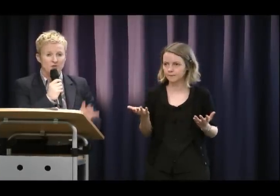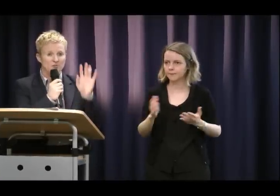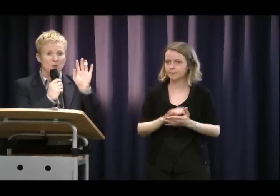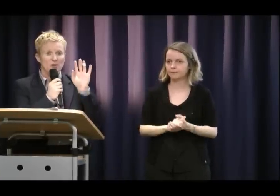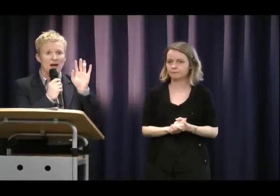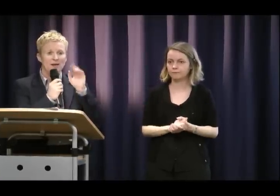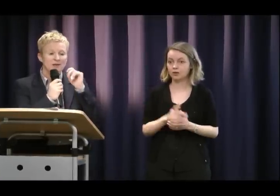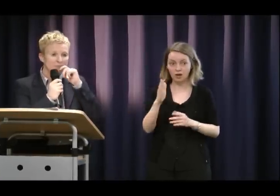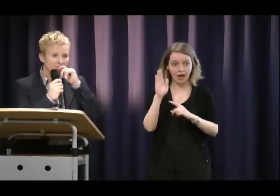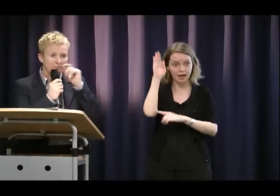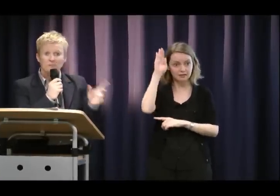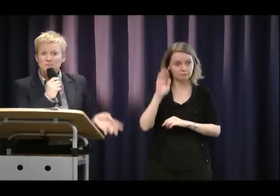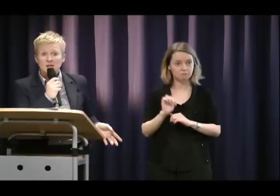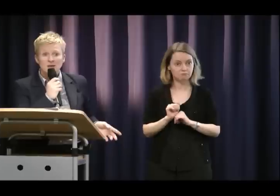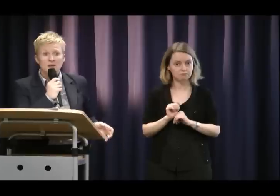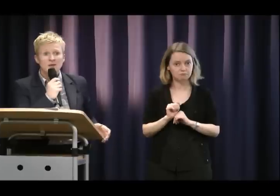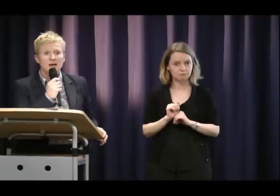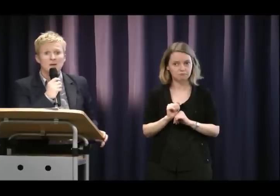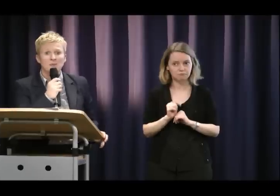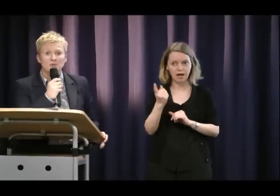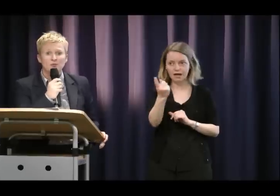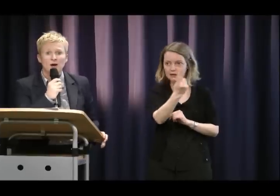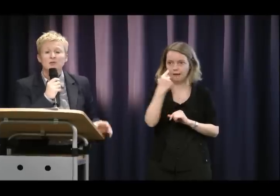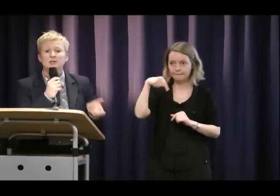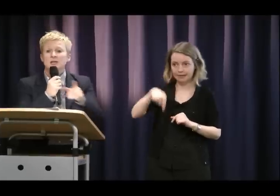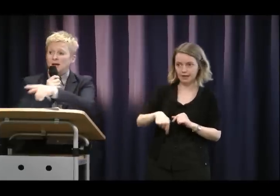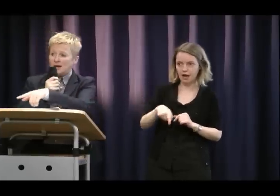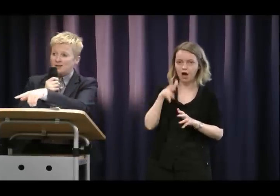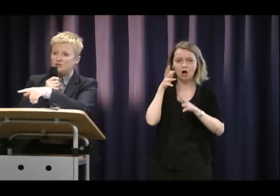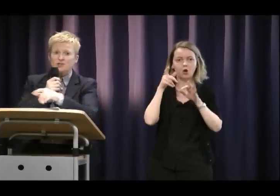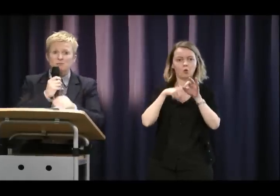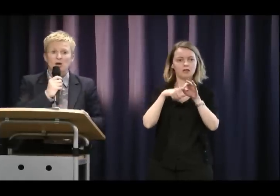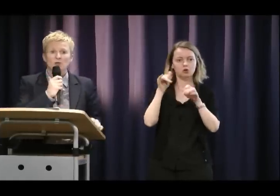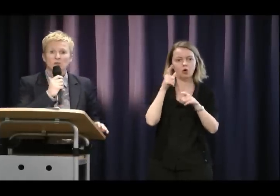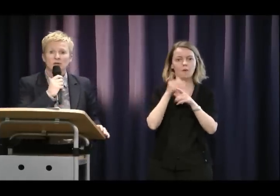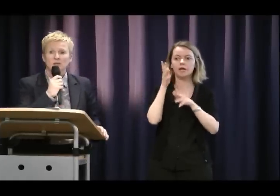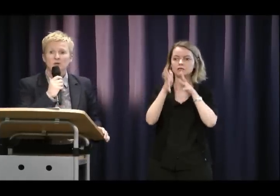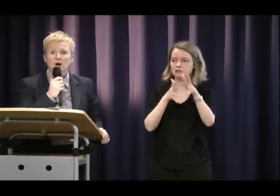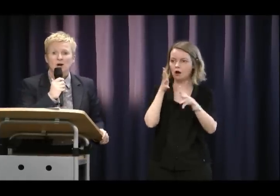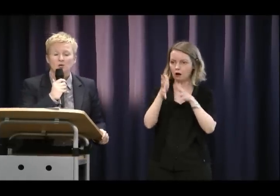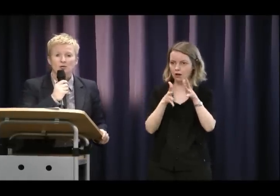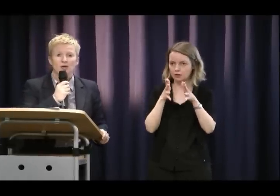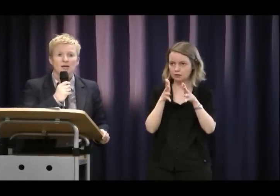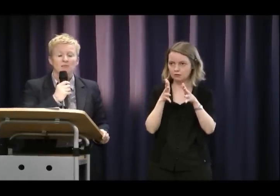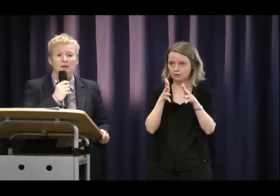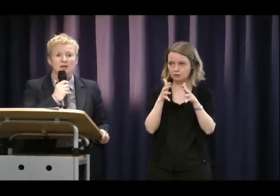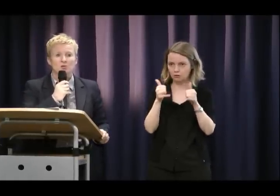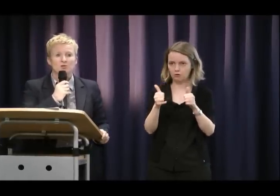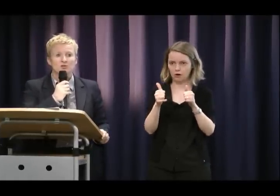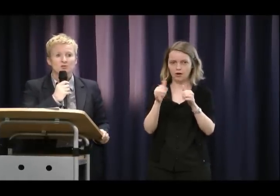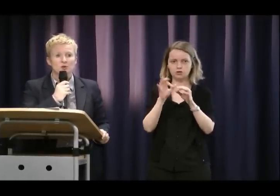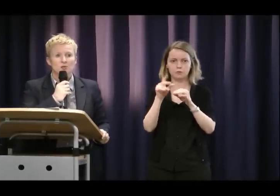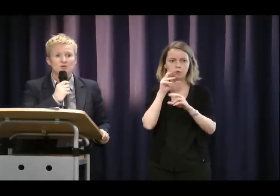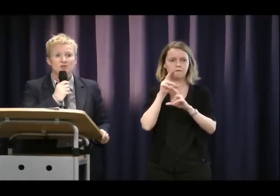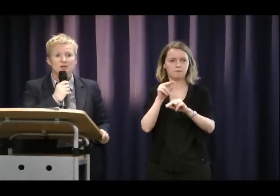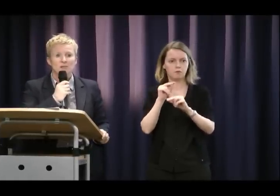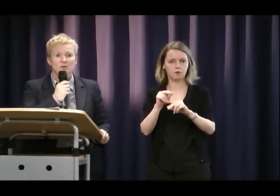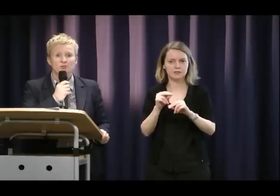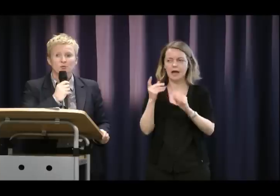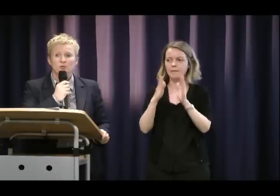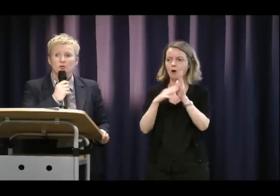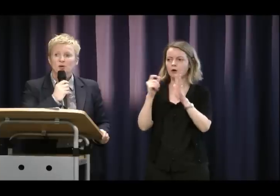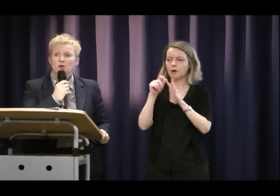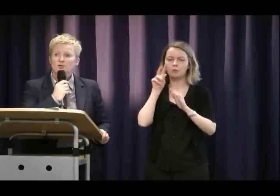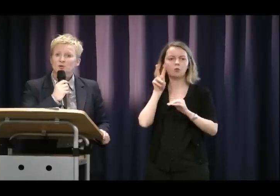if you could just pop your hand up and then come up the front. And as I said, Michael will keep an eye on any questions or comments that are